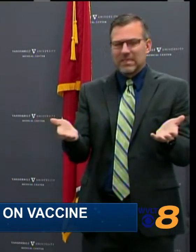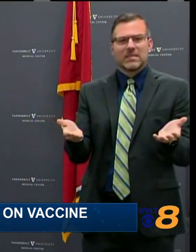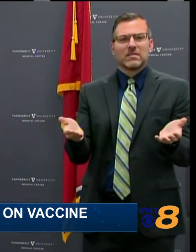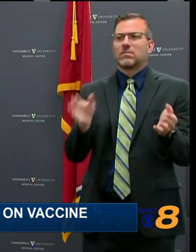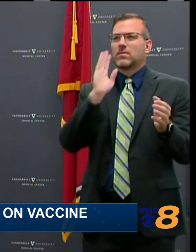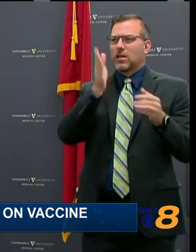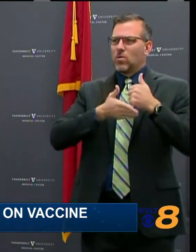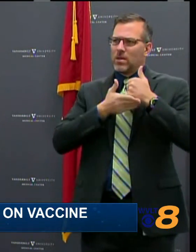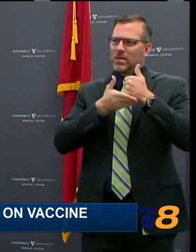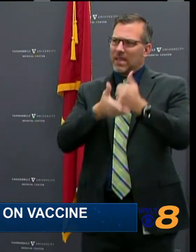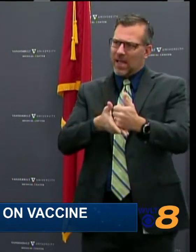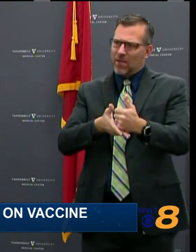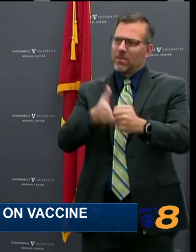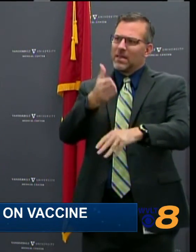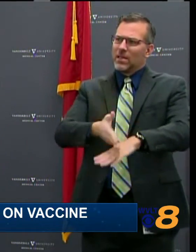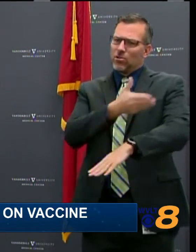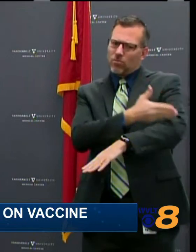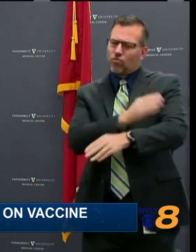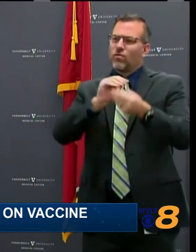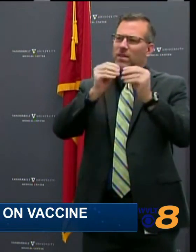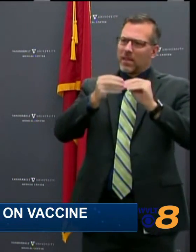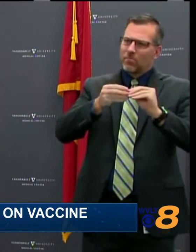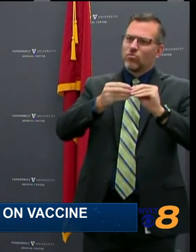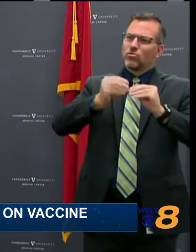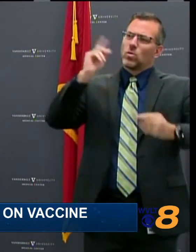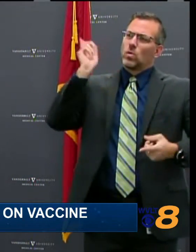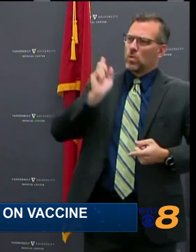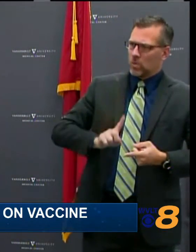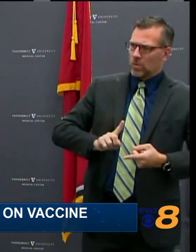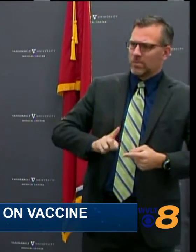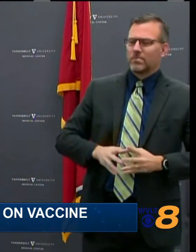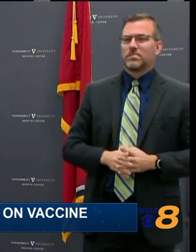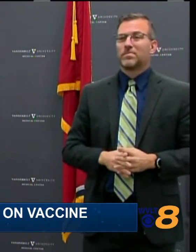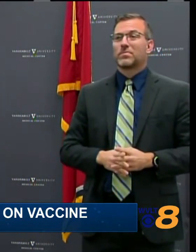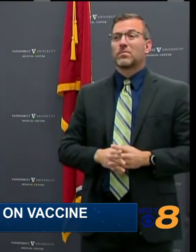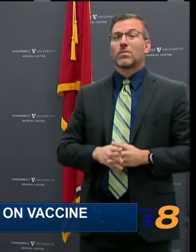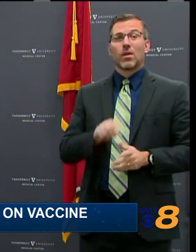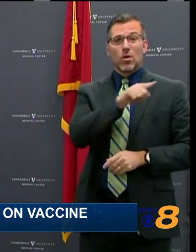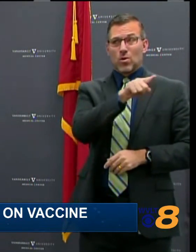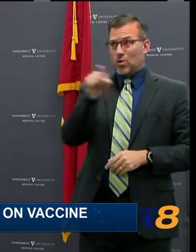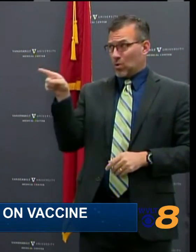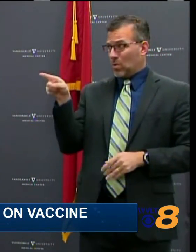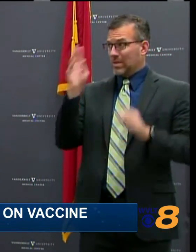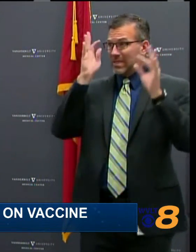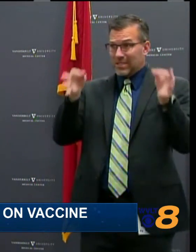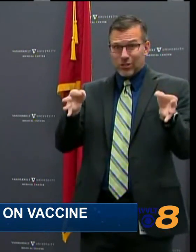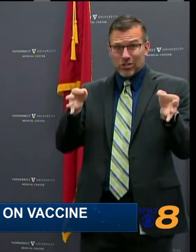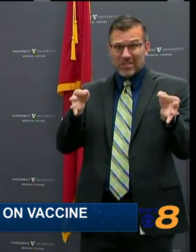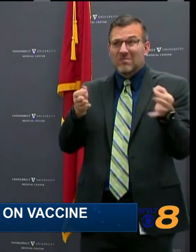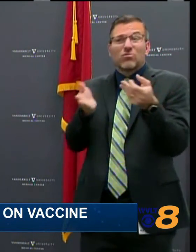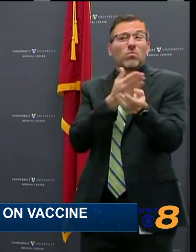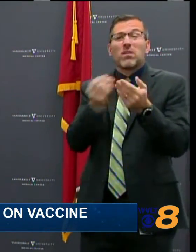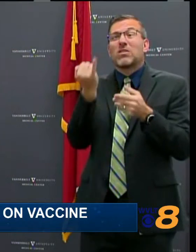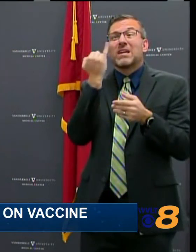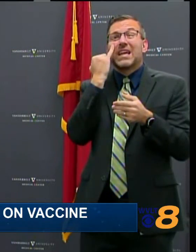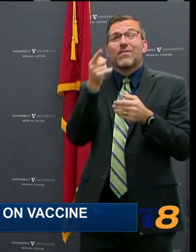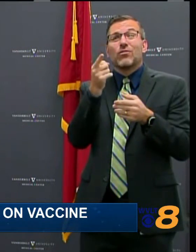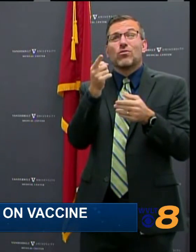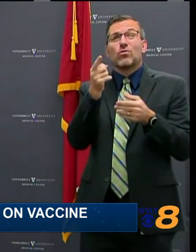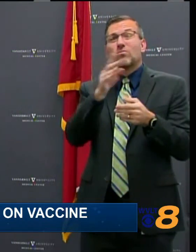help us turn the tide of COVID-19 in our state. Your decision, whether you've worn a mask ever before or